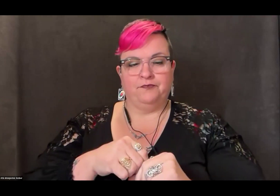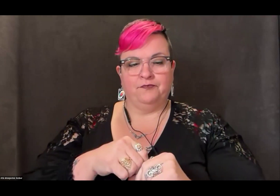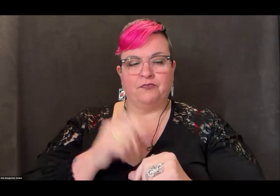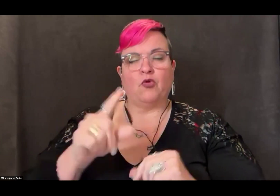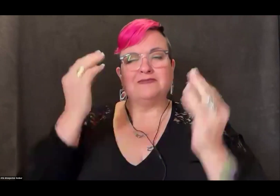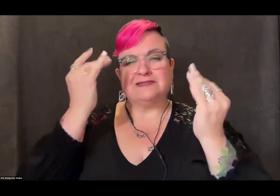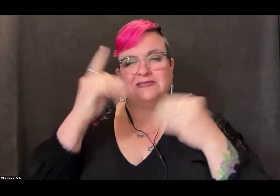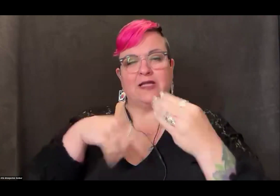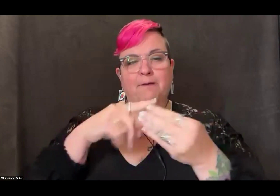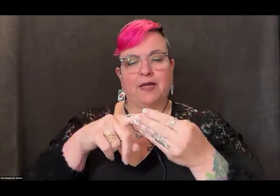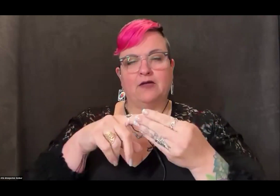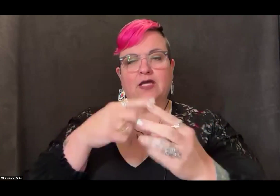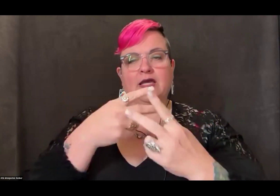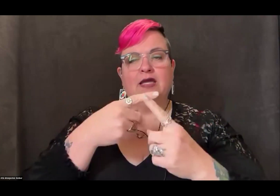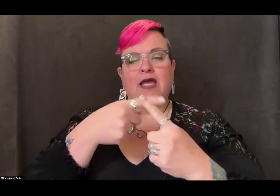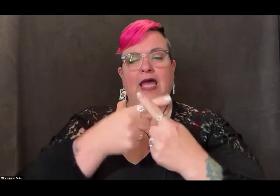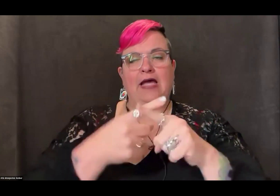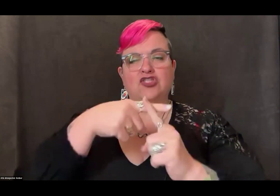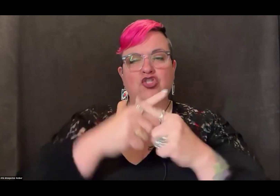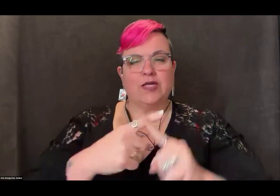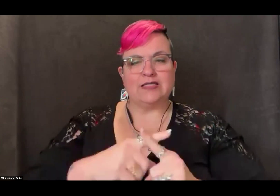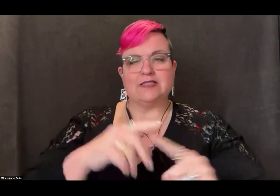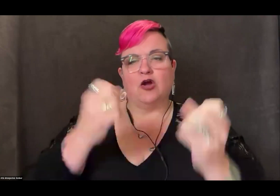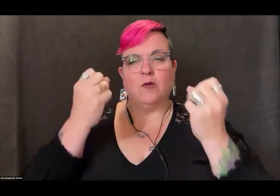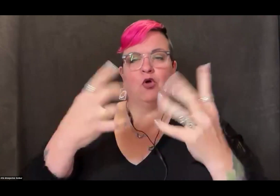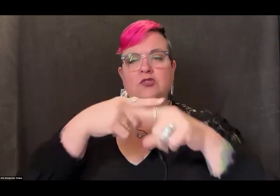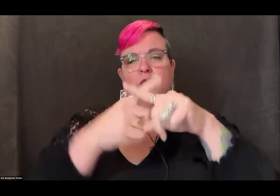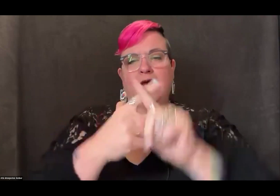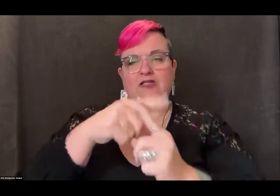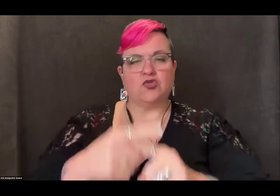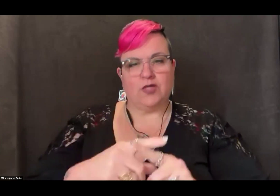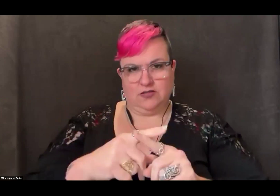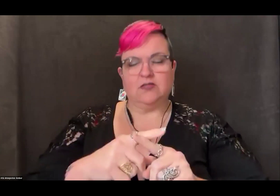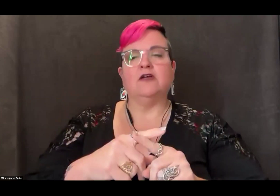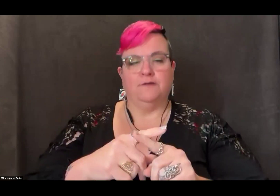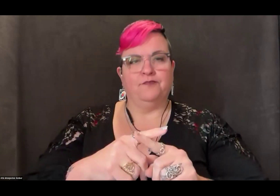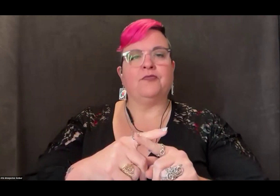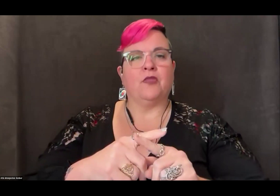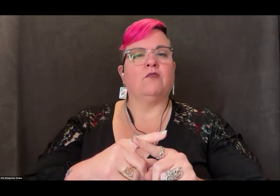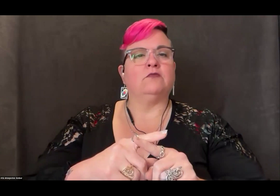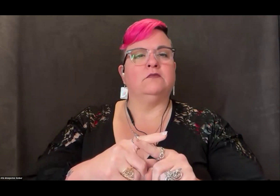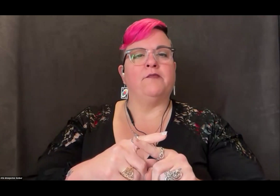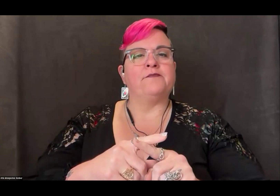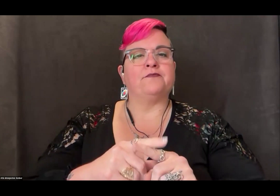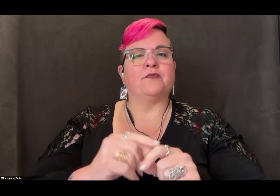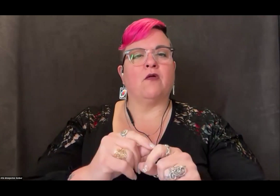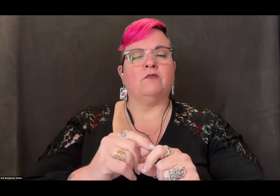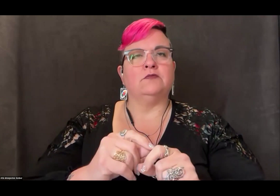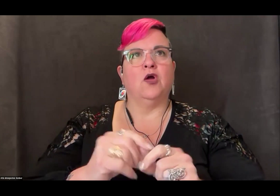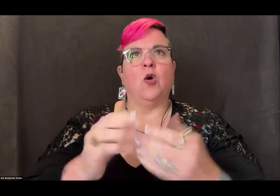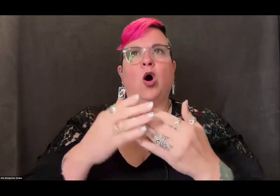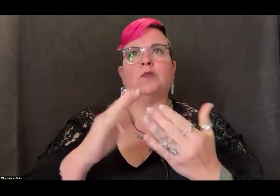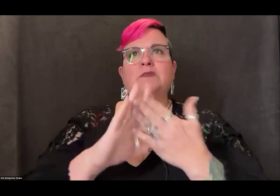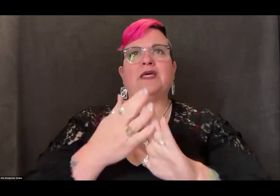think of asterisks or multiple asterisks as taking the place like a quotation